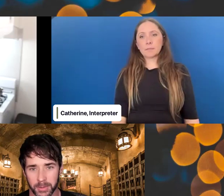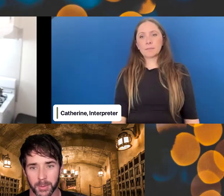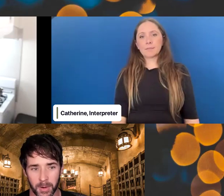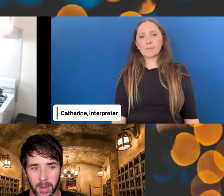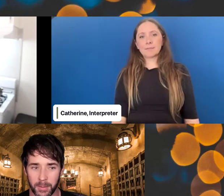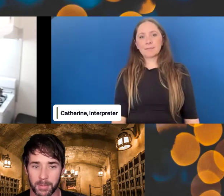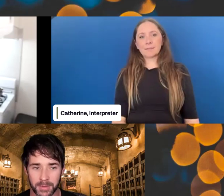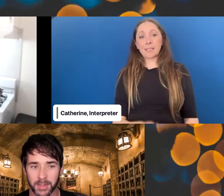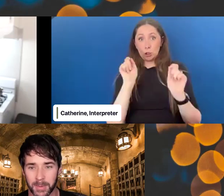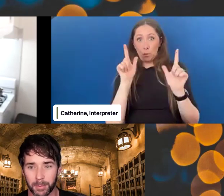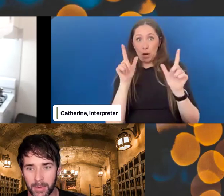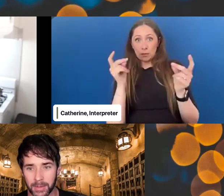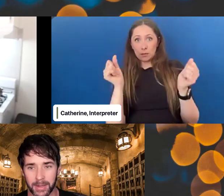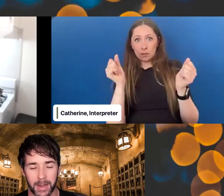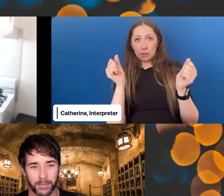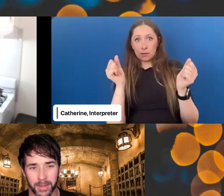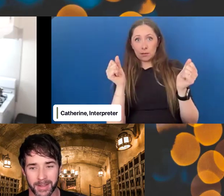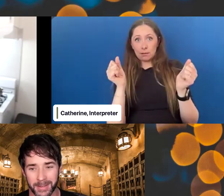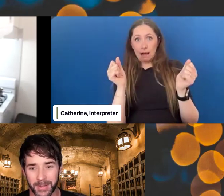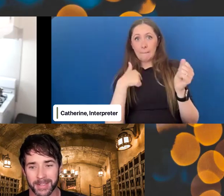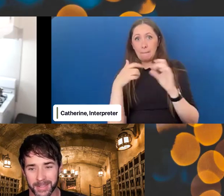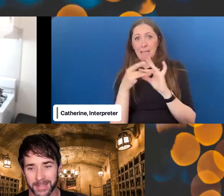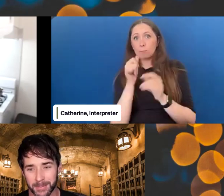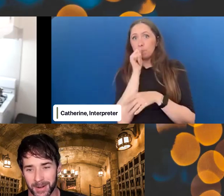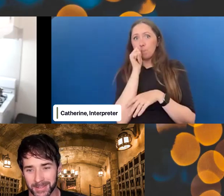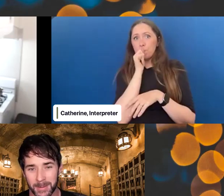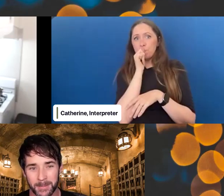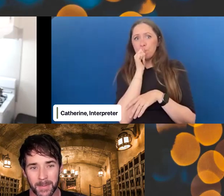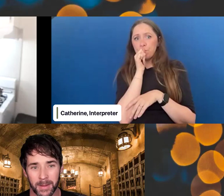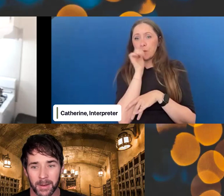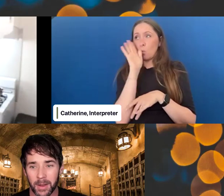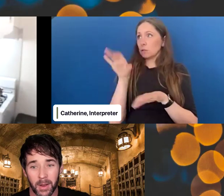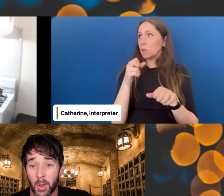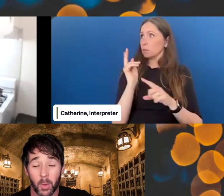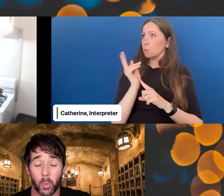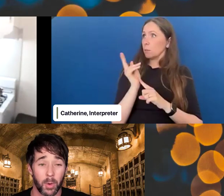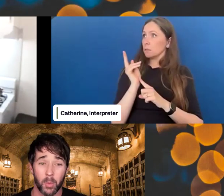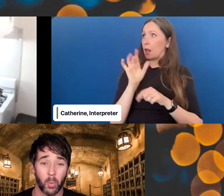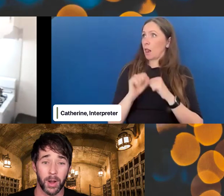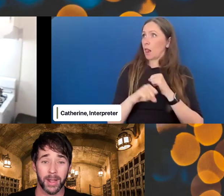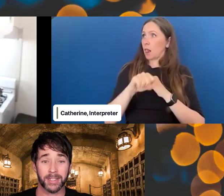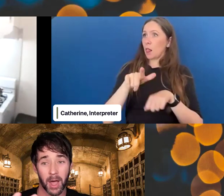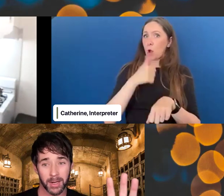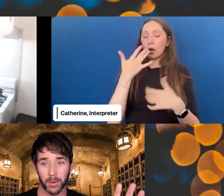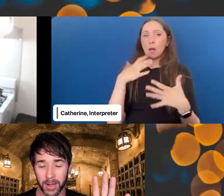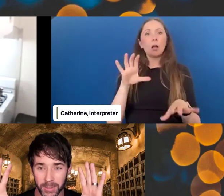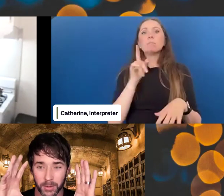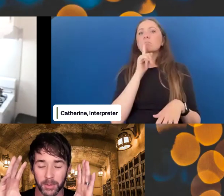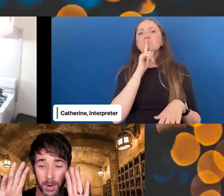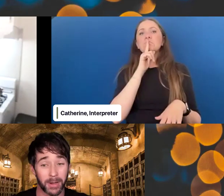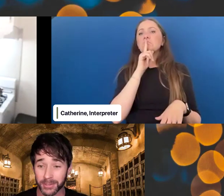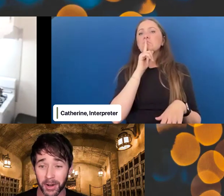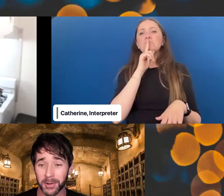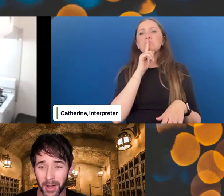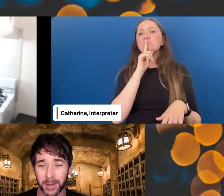real quick? Because they've been messaging me privately, and I feel like you need to say. Is it going to take 2 minutes? If it's longer, I don't want it to take it away from. We're not going